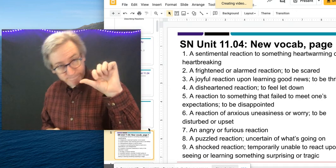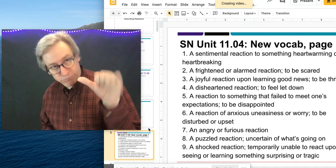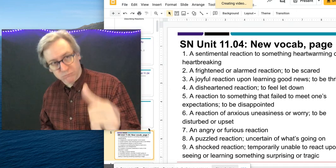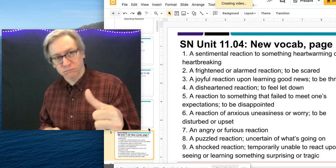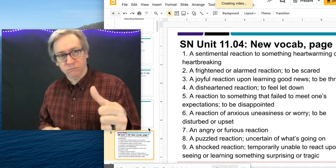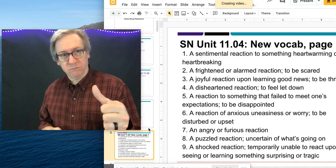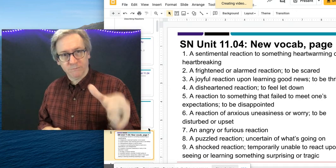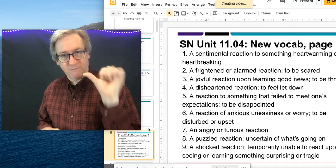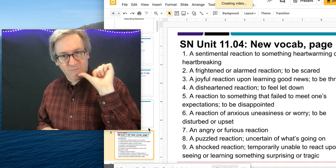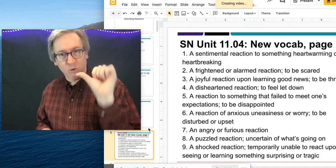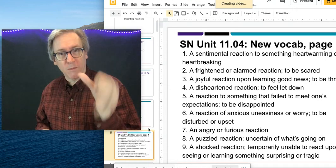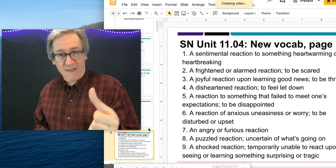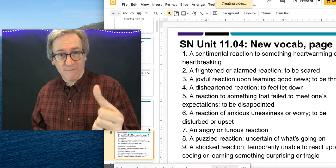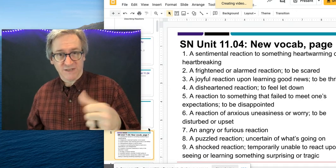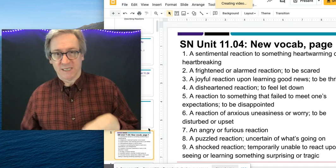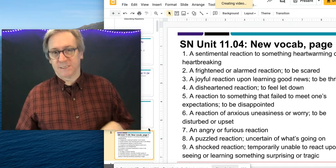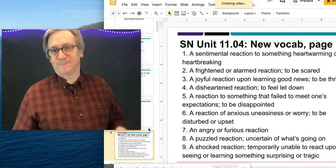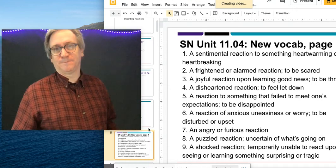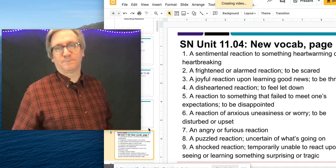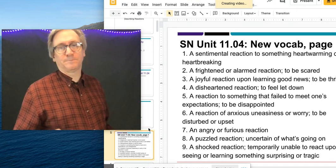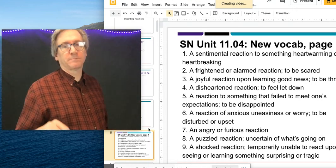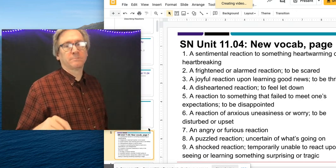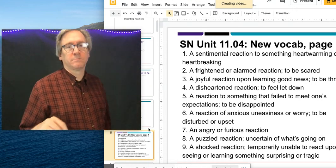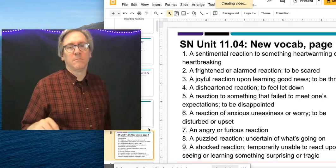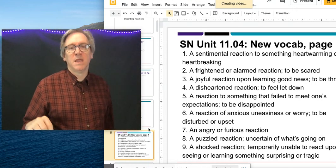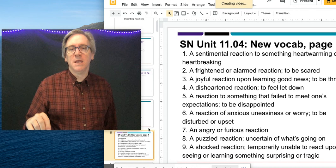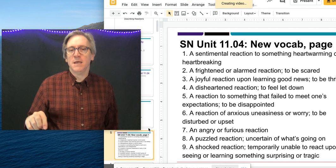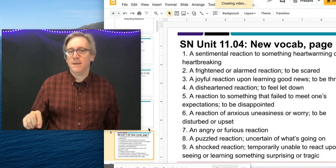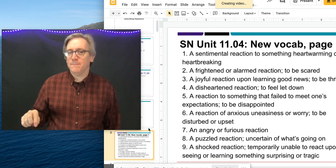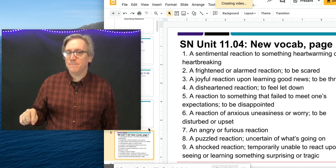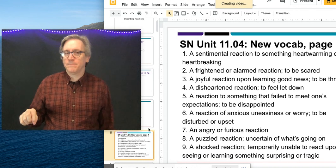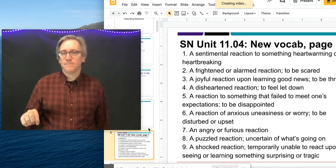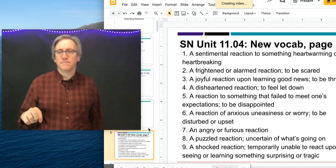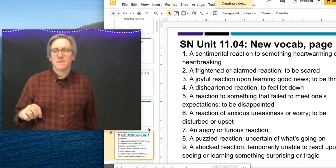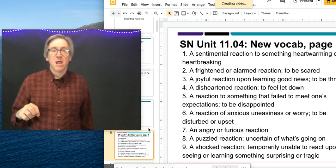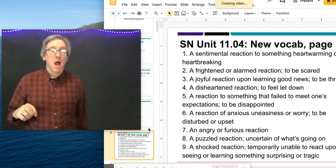real form of emphasis.